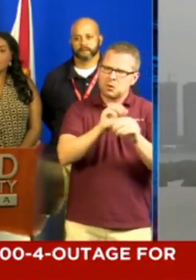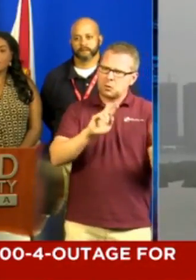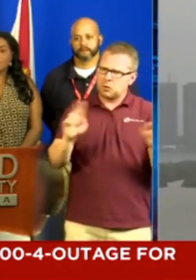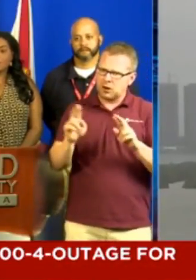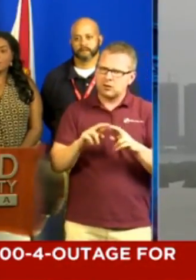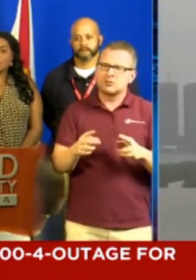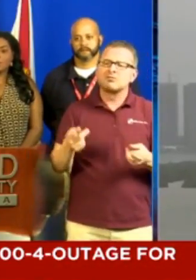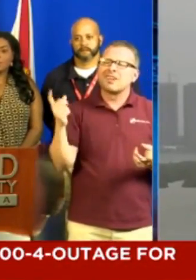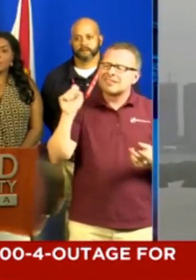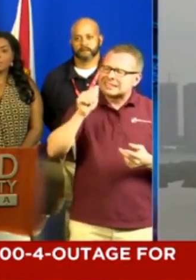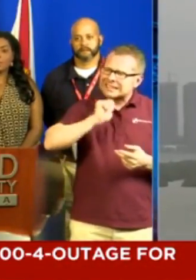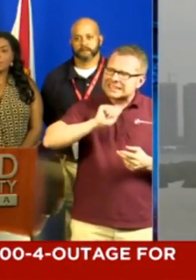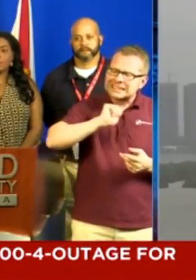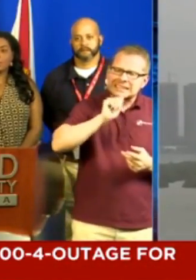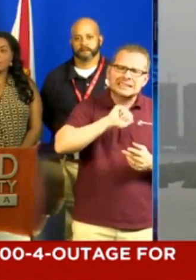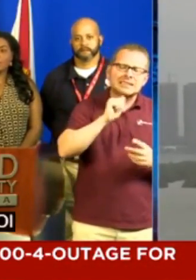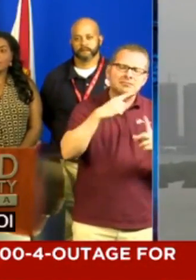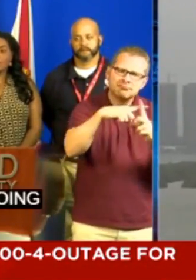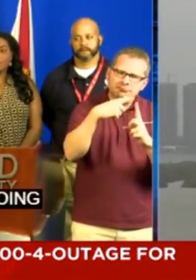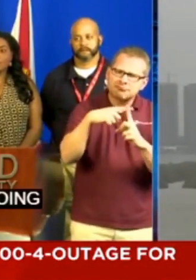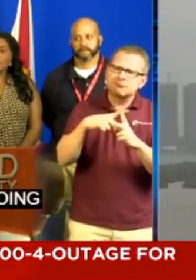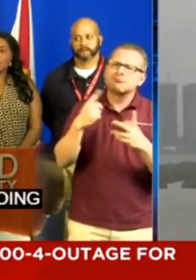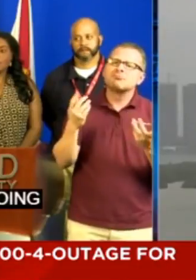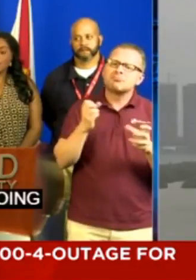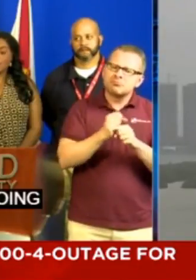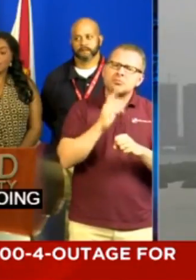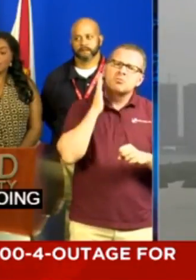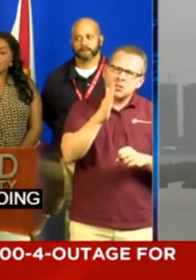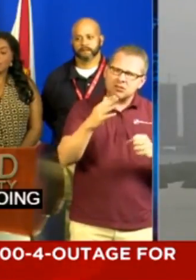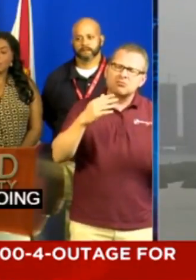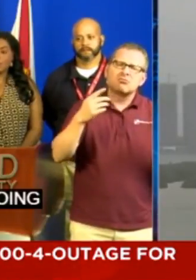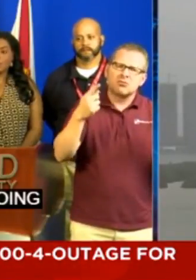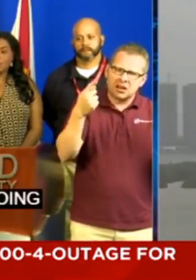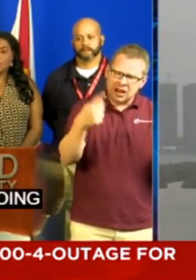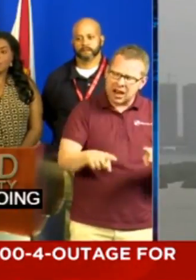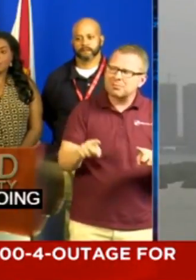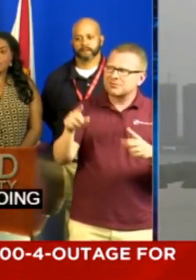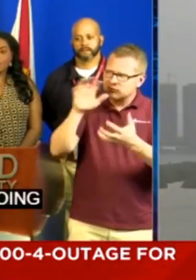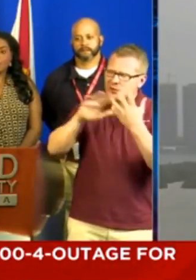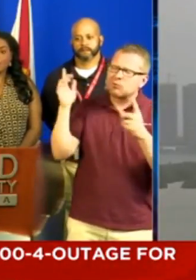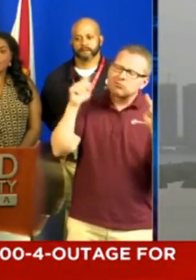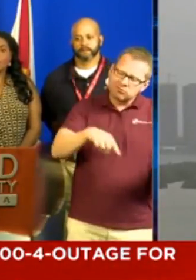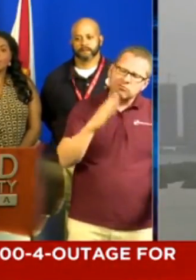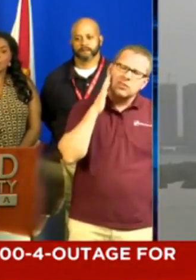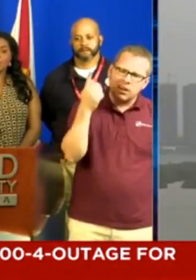to happen. Some of you may experience outages before the storm